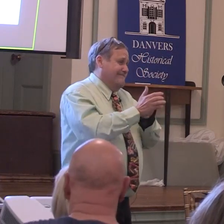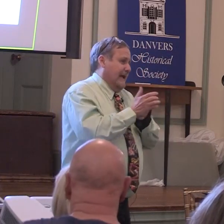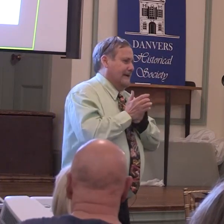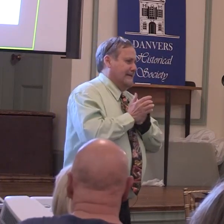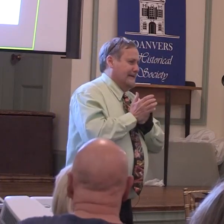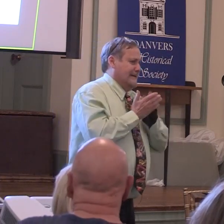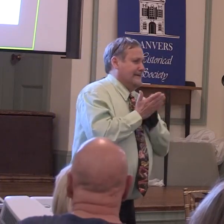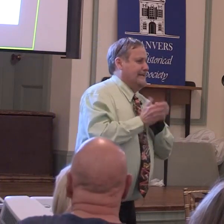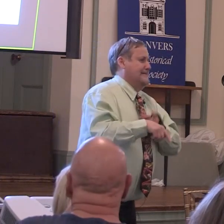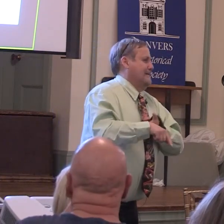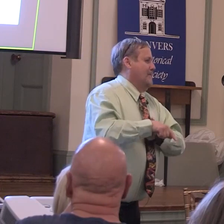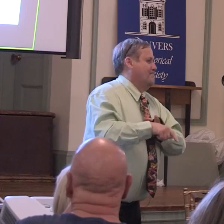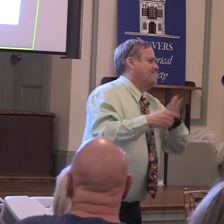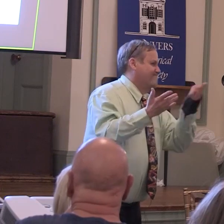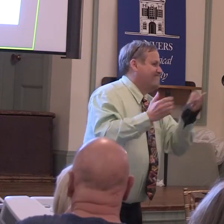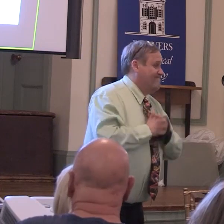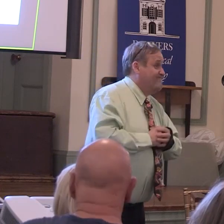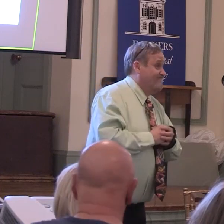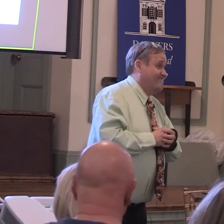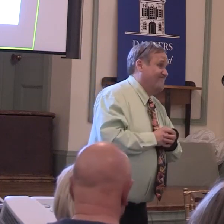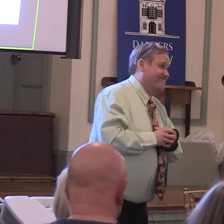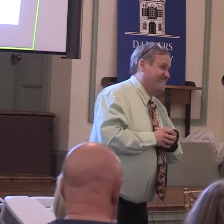Just take some time.